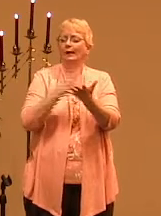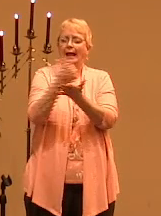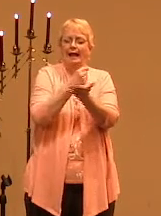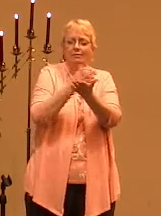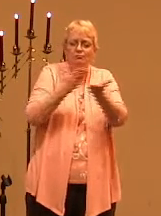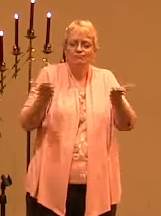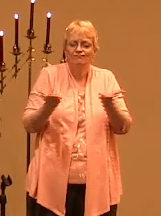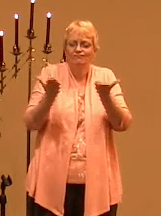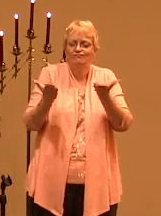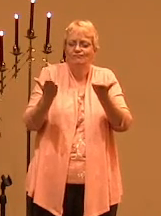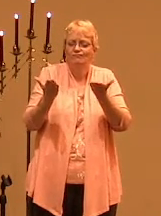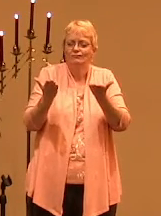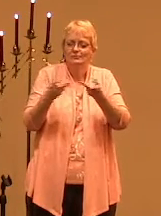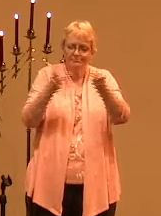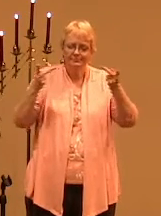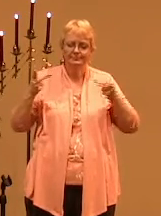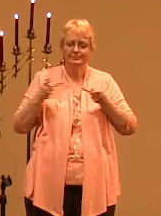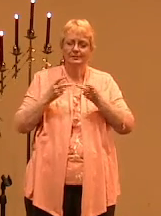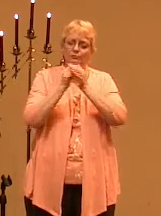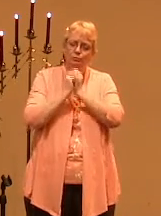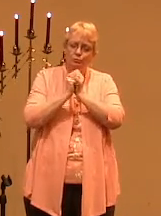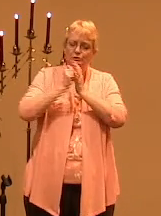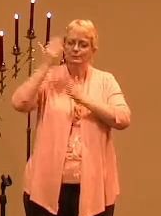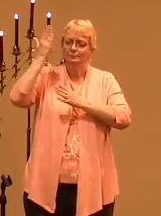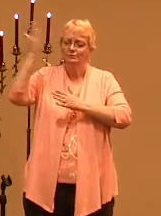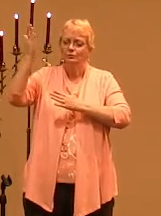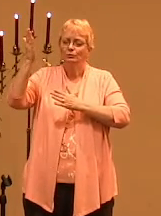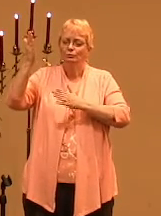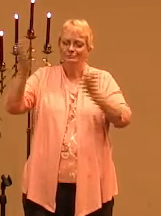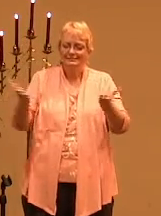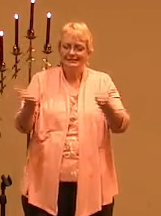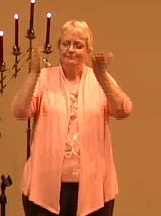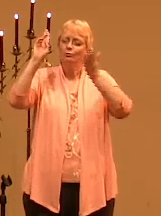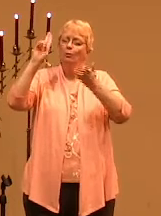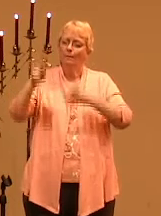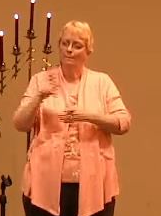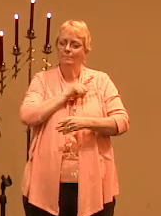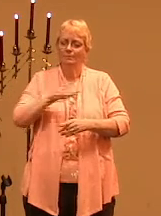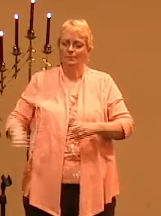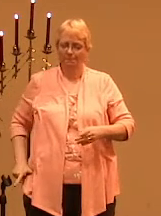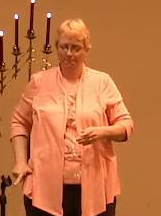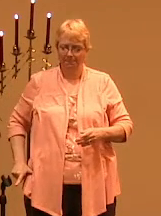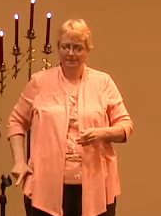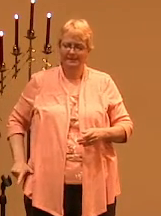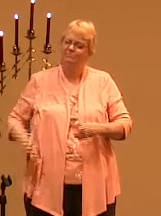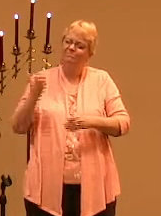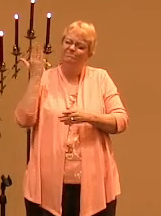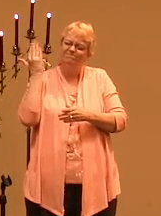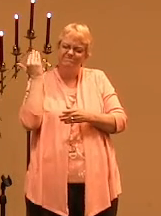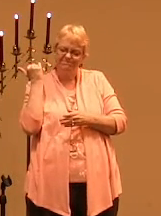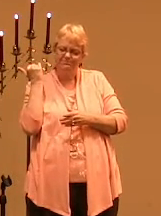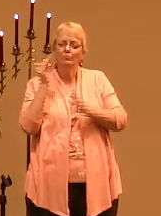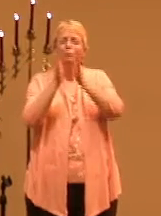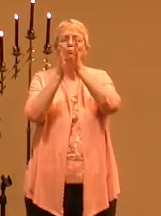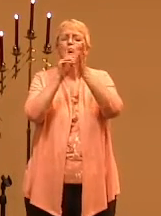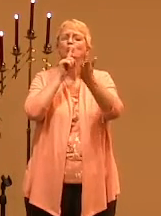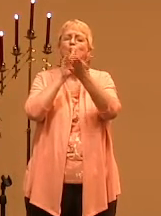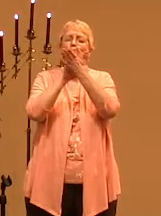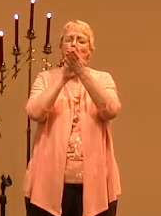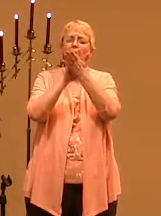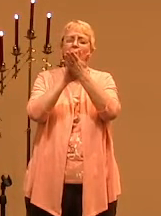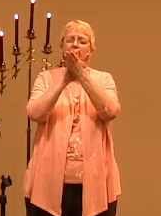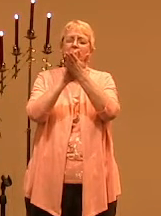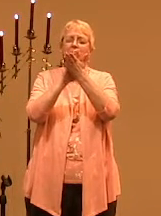gather together here in this place to worship you, to exalt you, and to just praise your